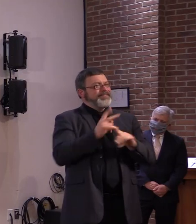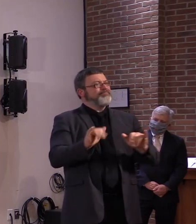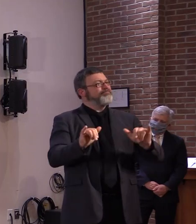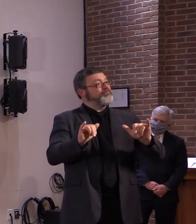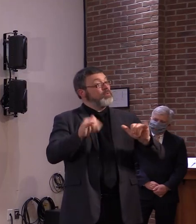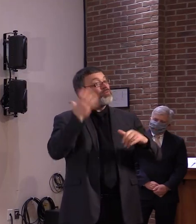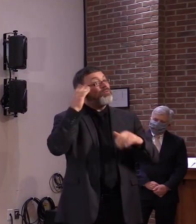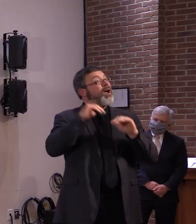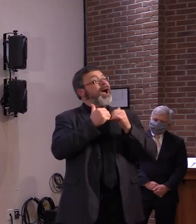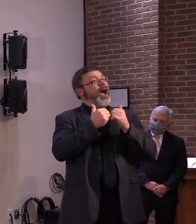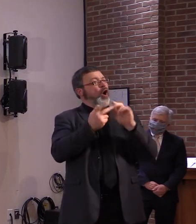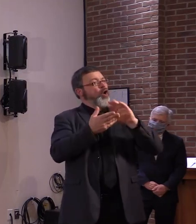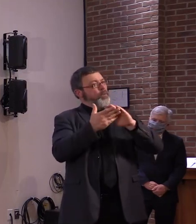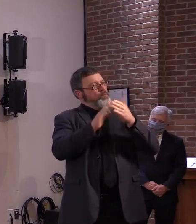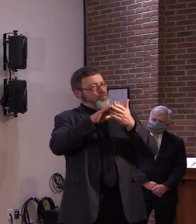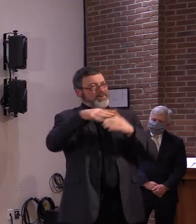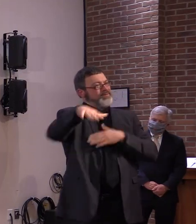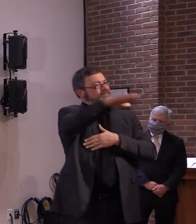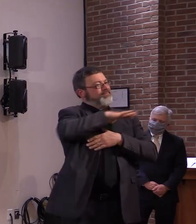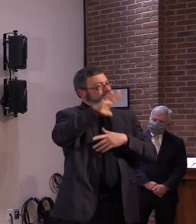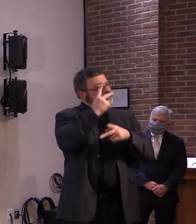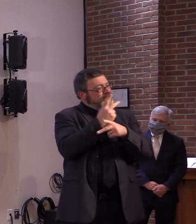thanks.